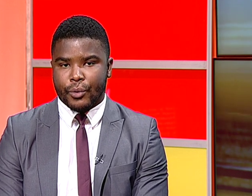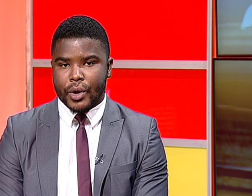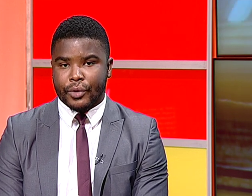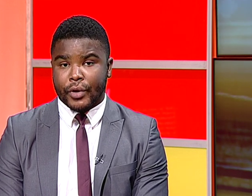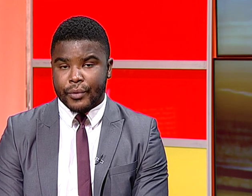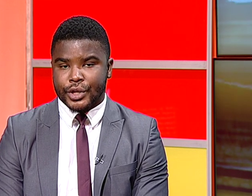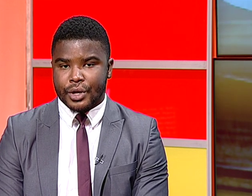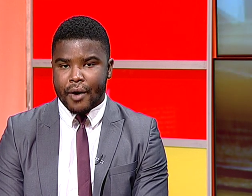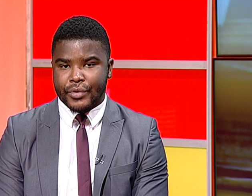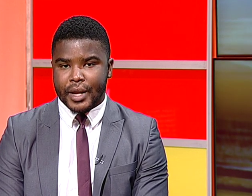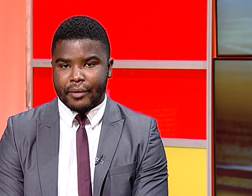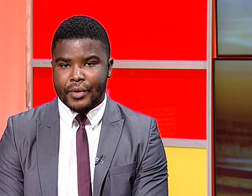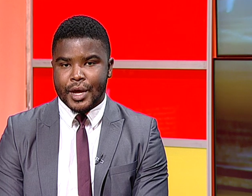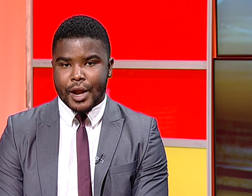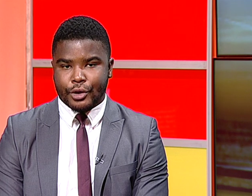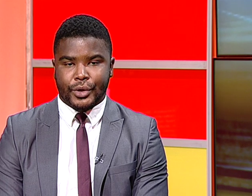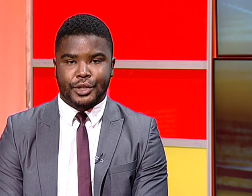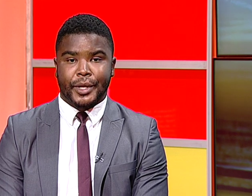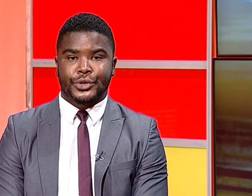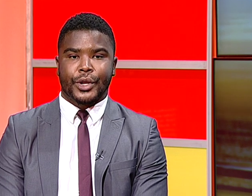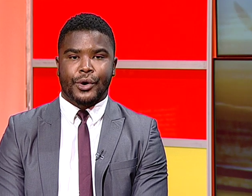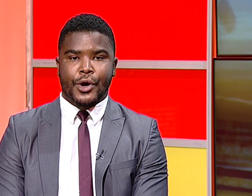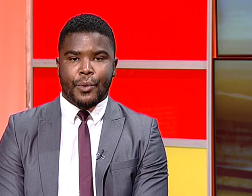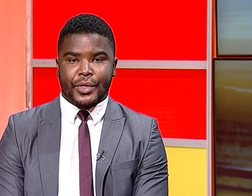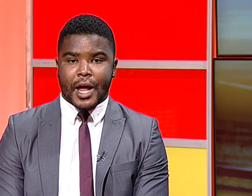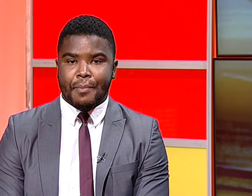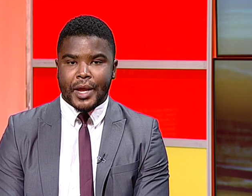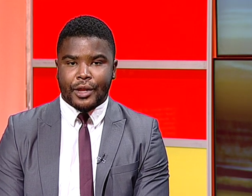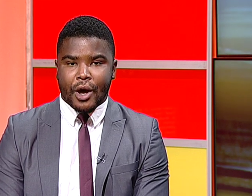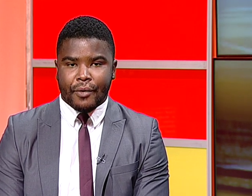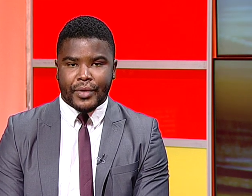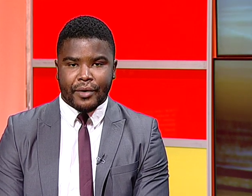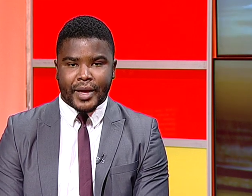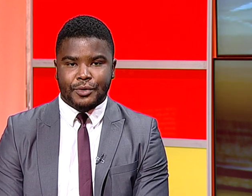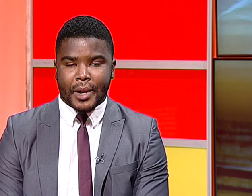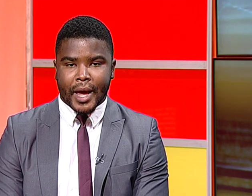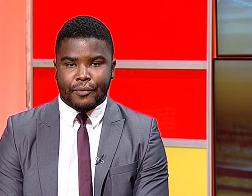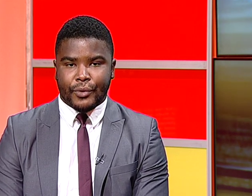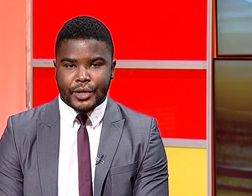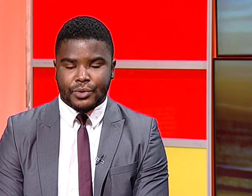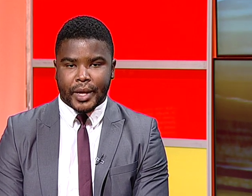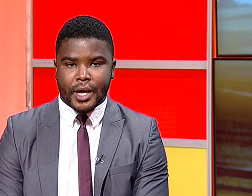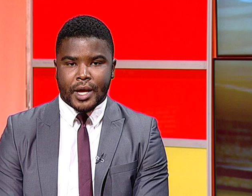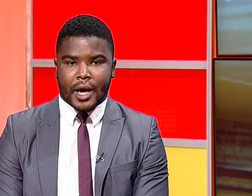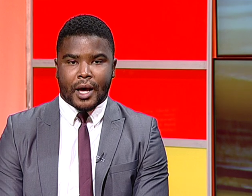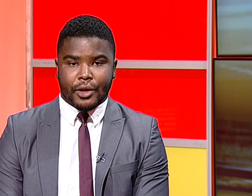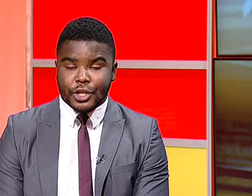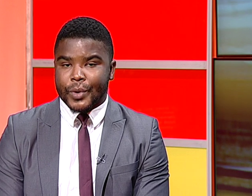World Federation of the Deaf, now joins me in studio with an update of the events planned for this week, this